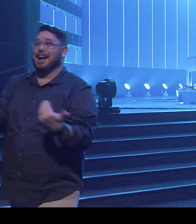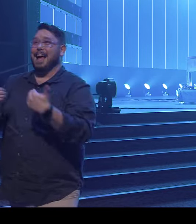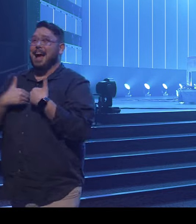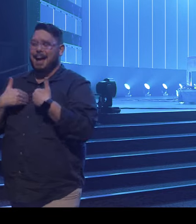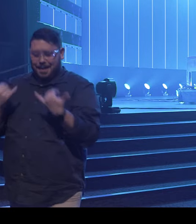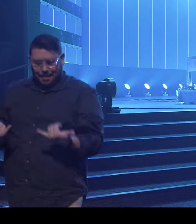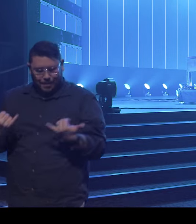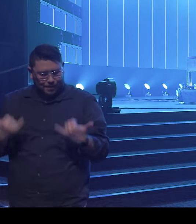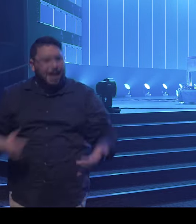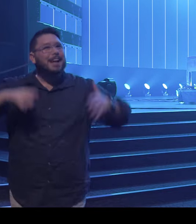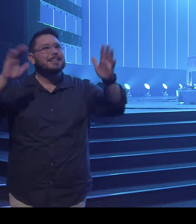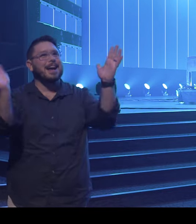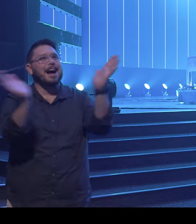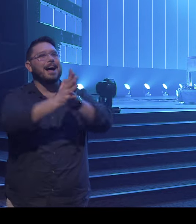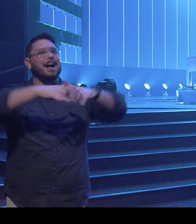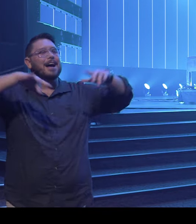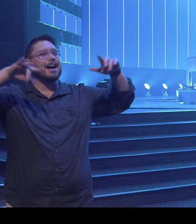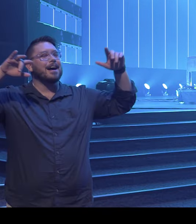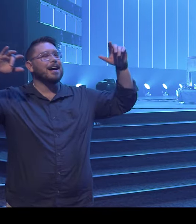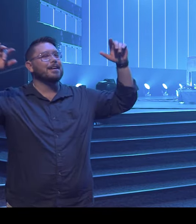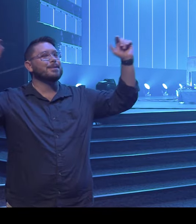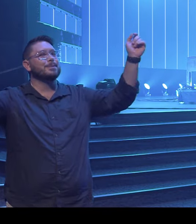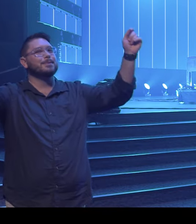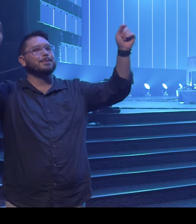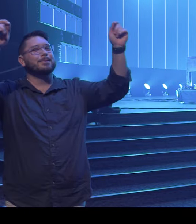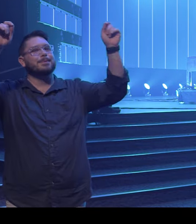all that I have is your